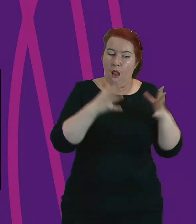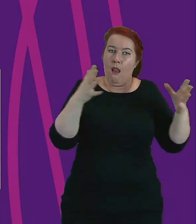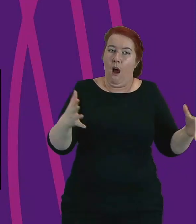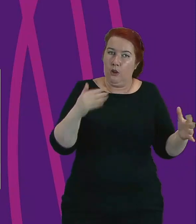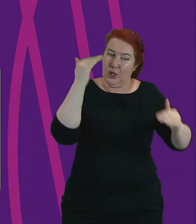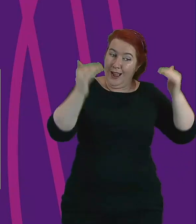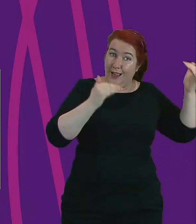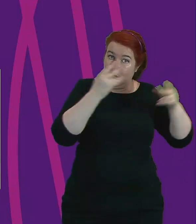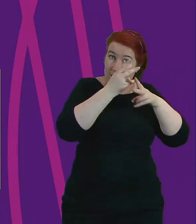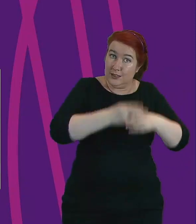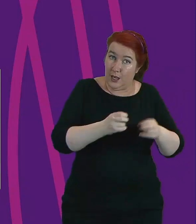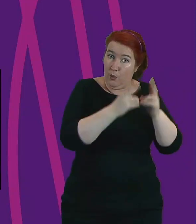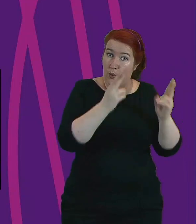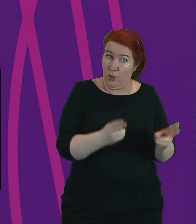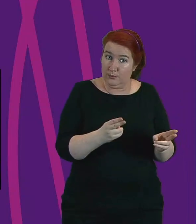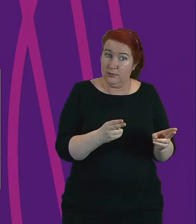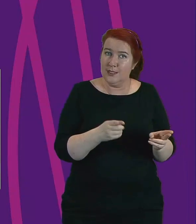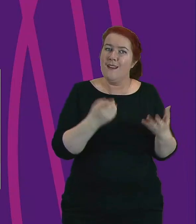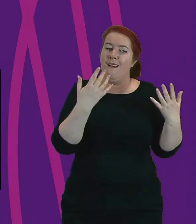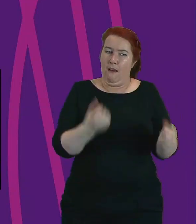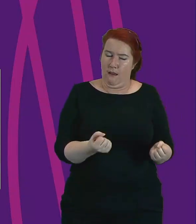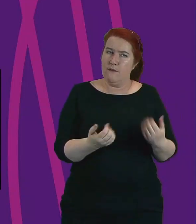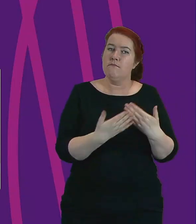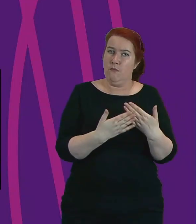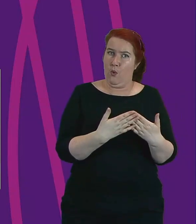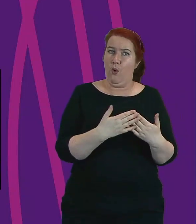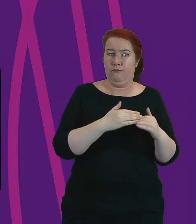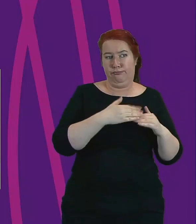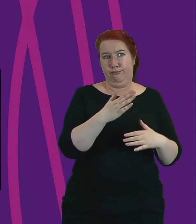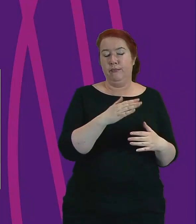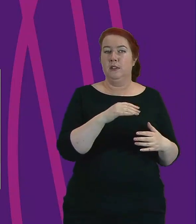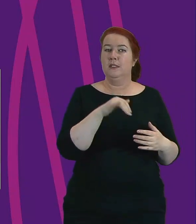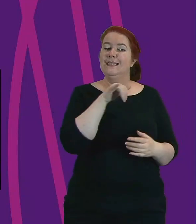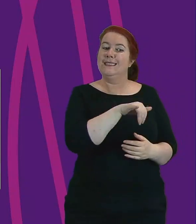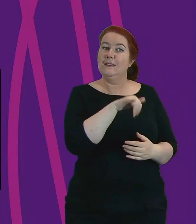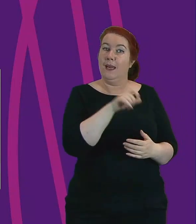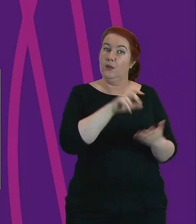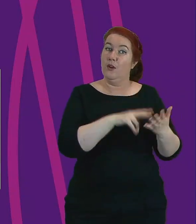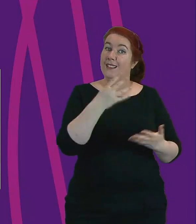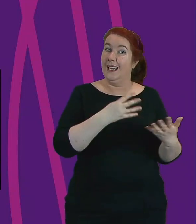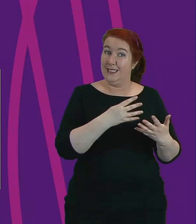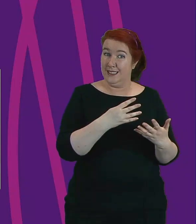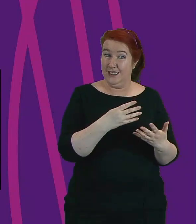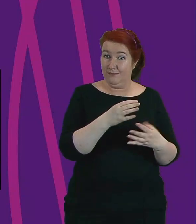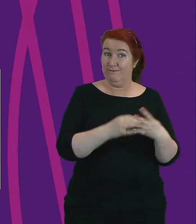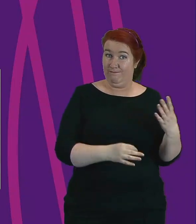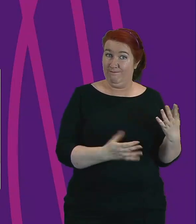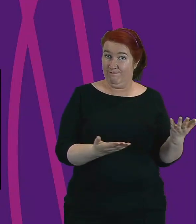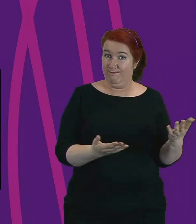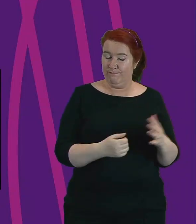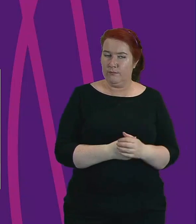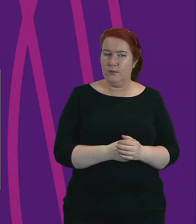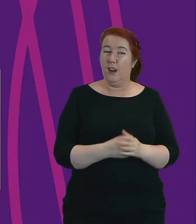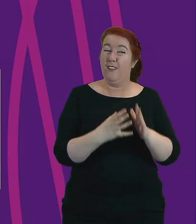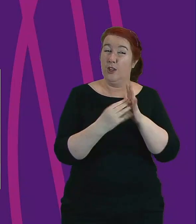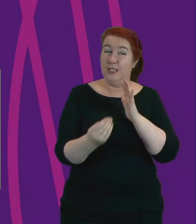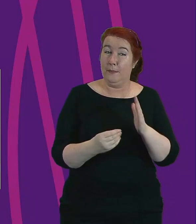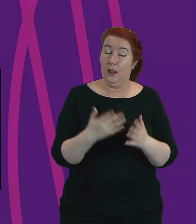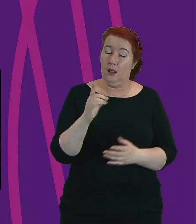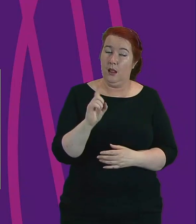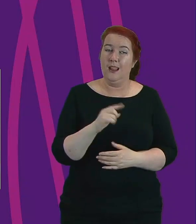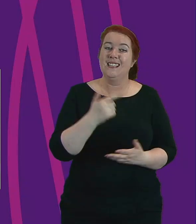homes have more suspected COVID-19 cases. For example,